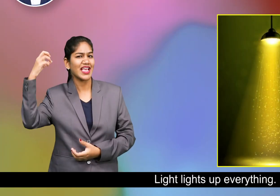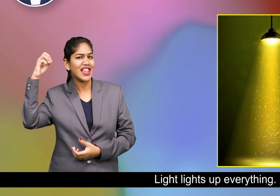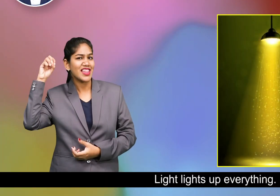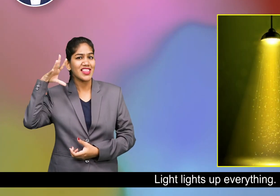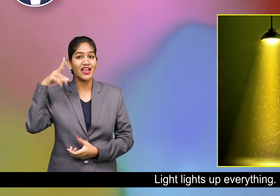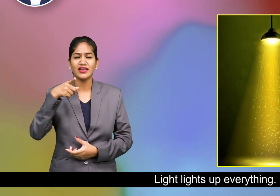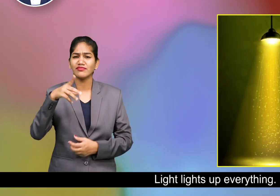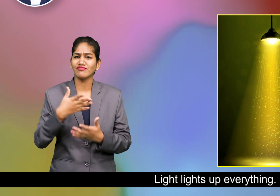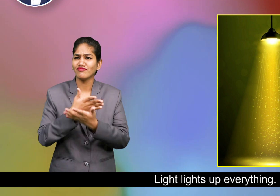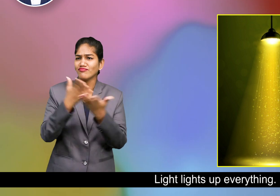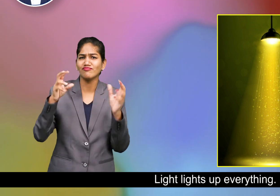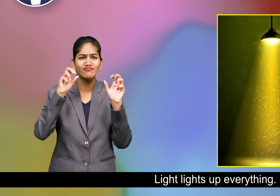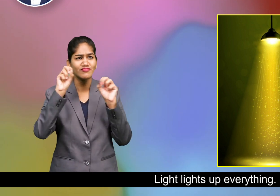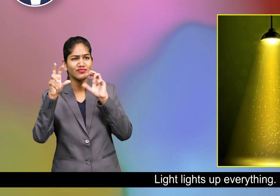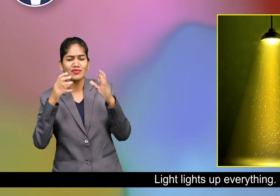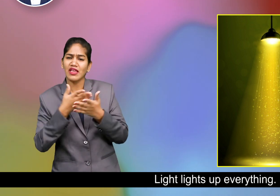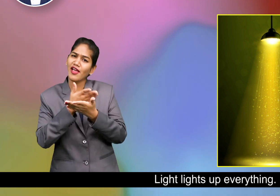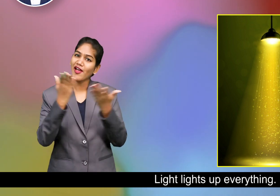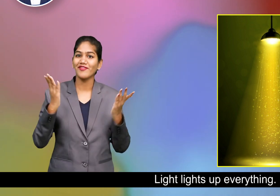Light lights up everything.